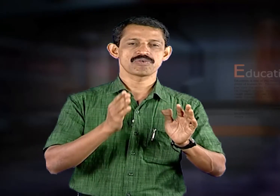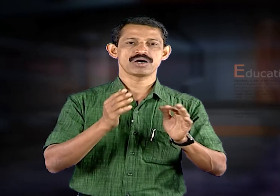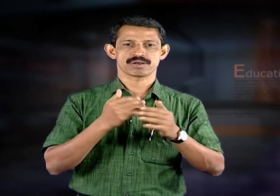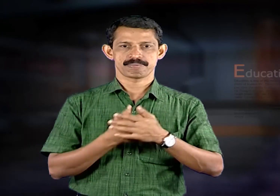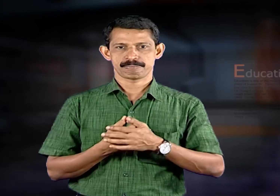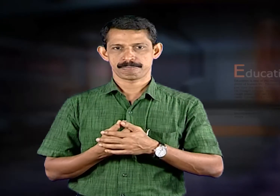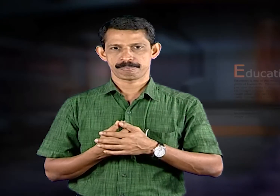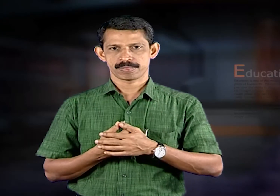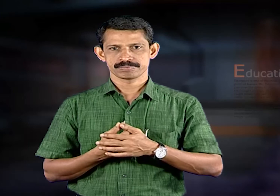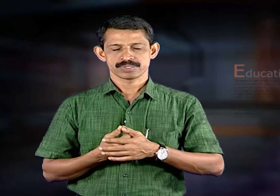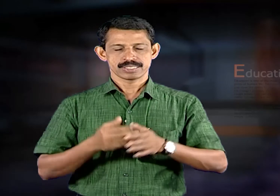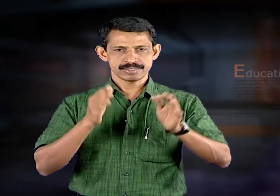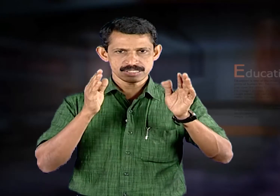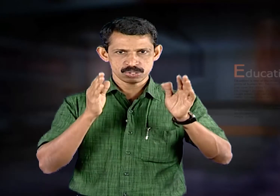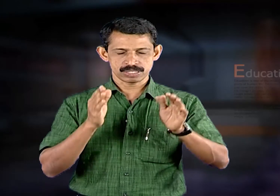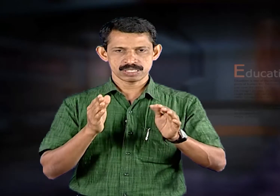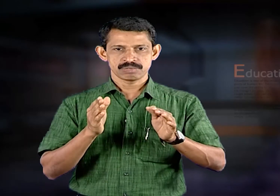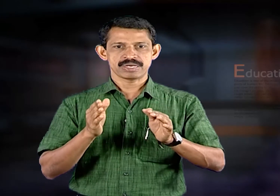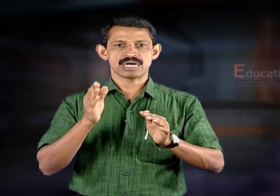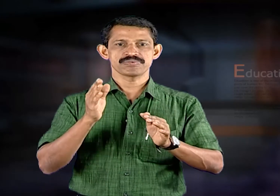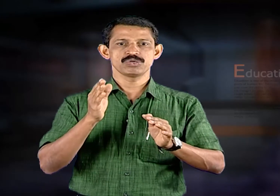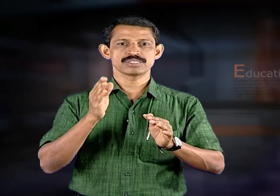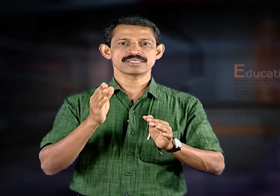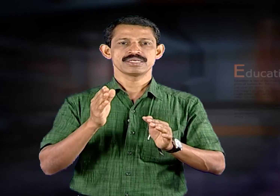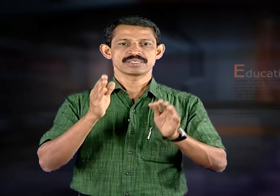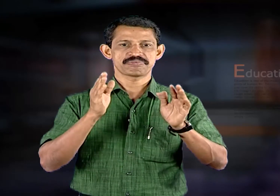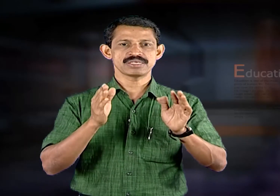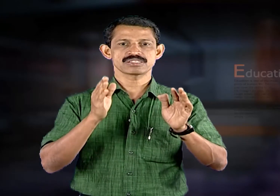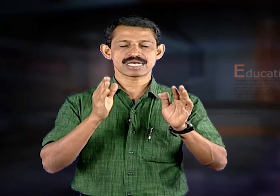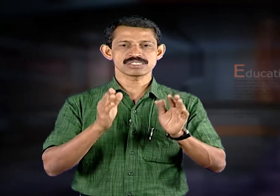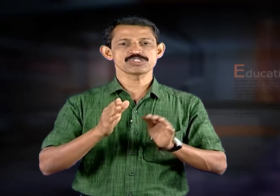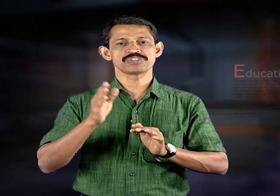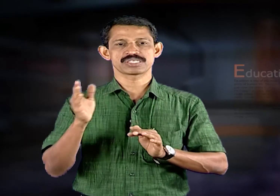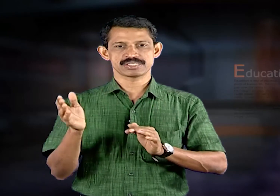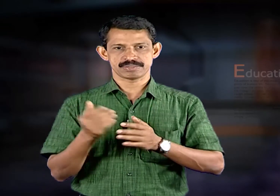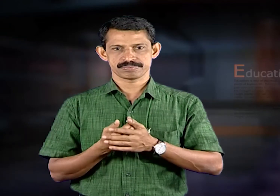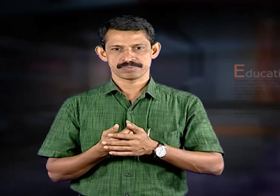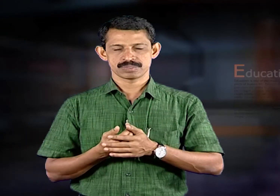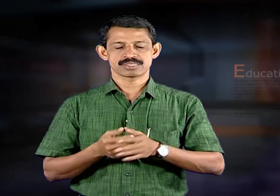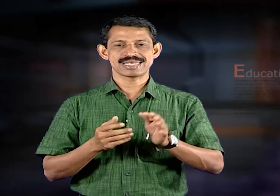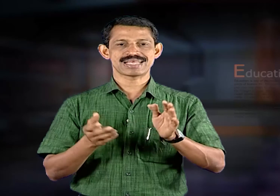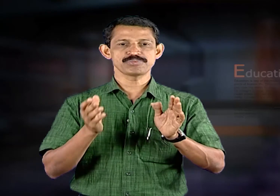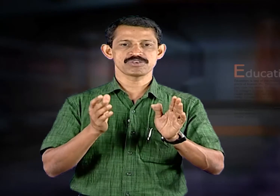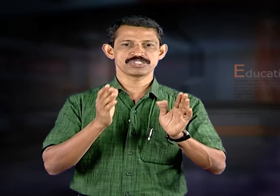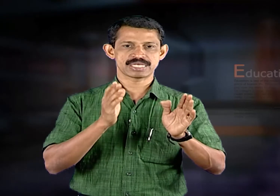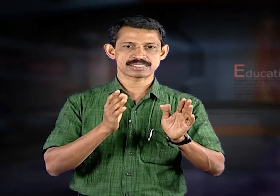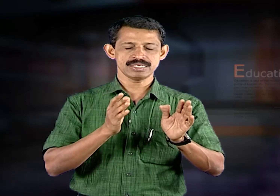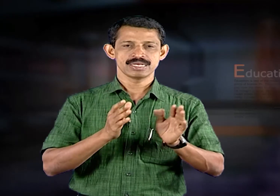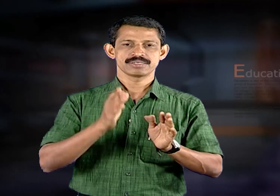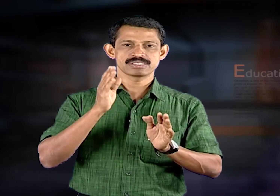far. In this unit, we have looked at different structures of education. The three types of education